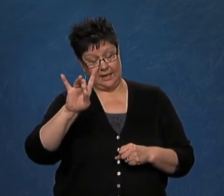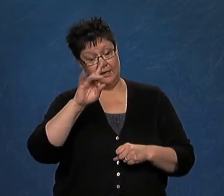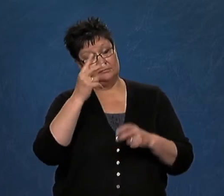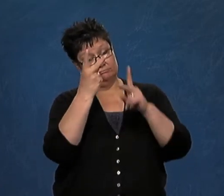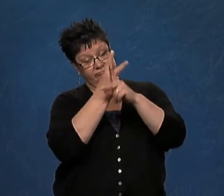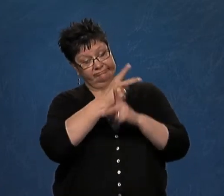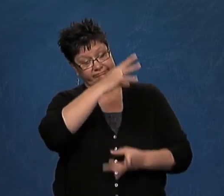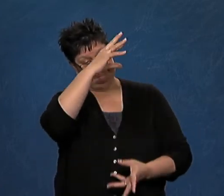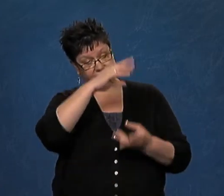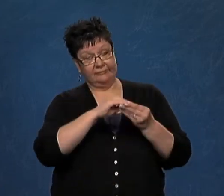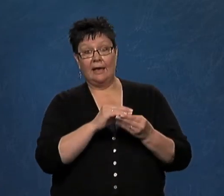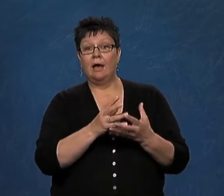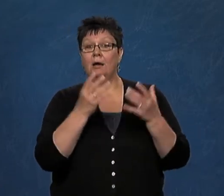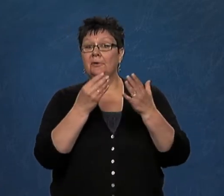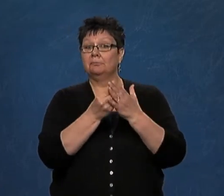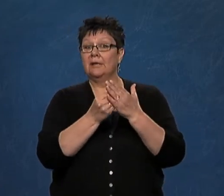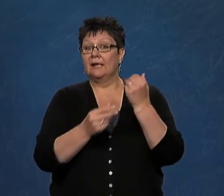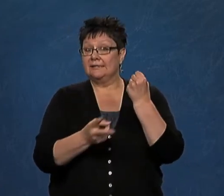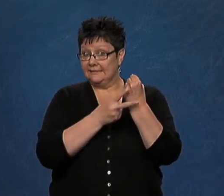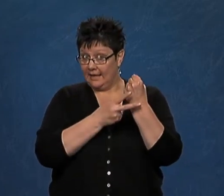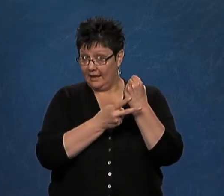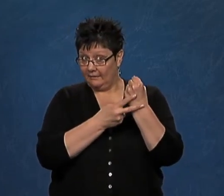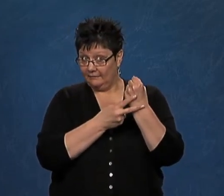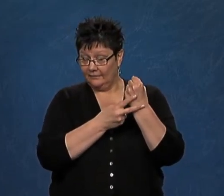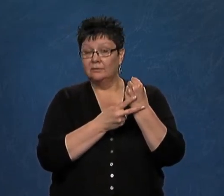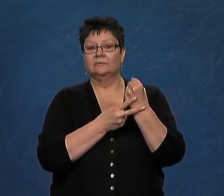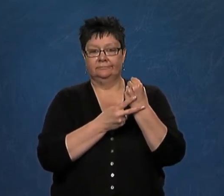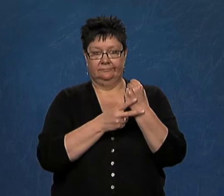So they calculated in 2008 how much money